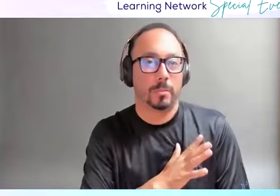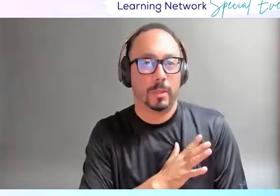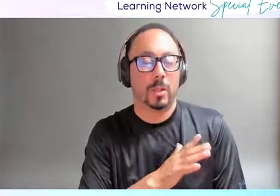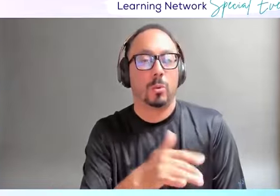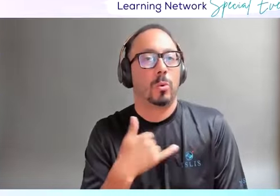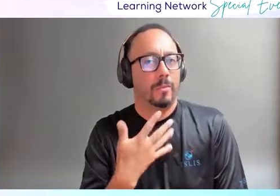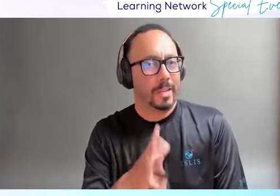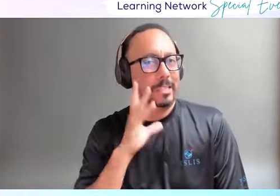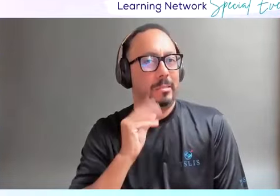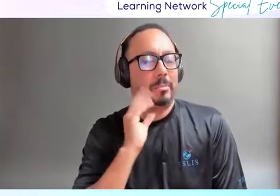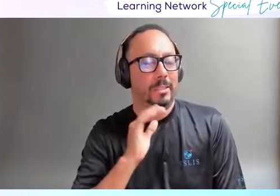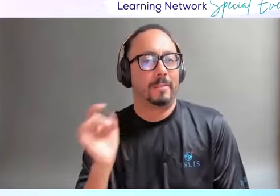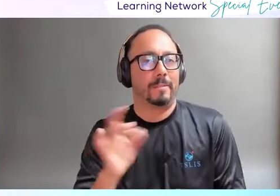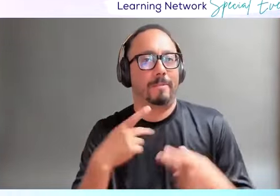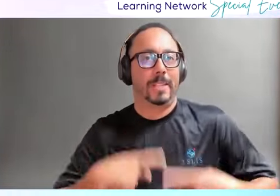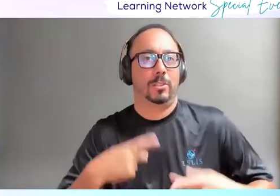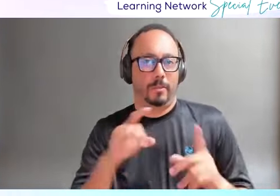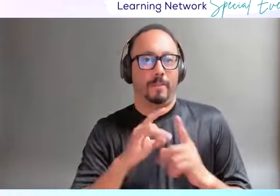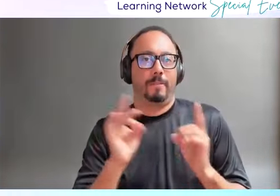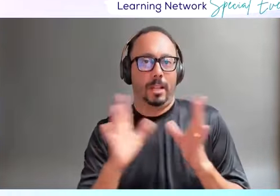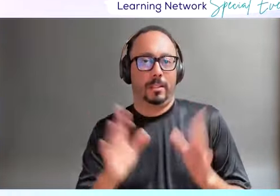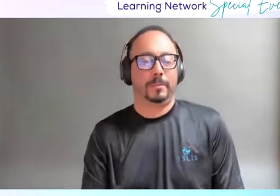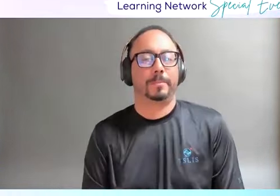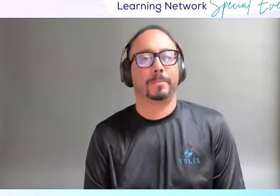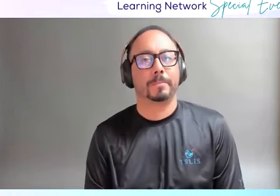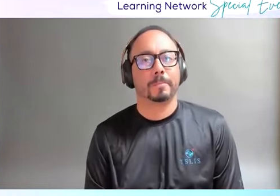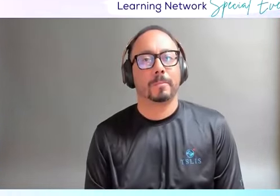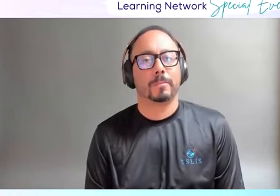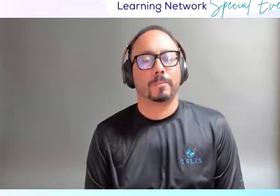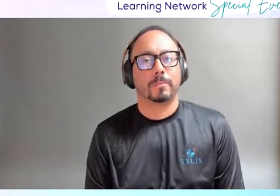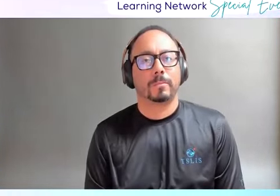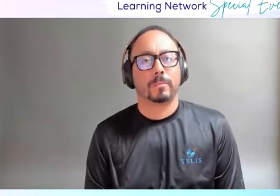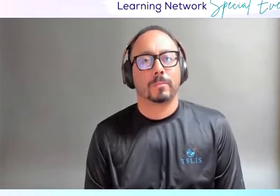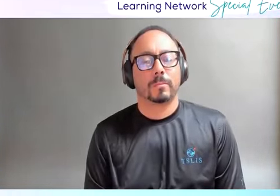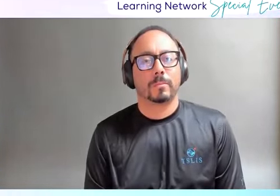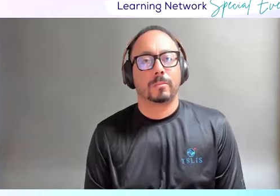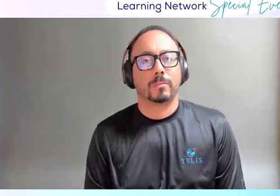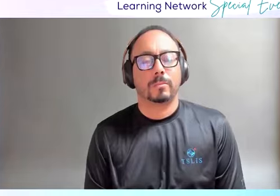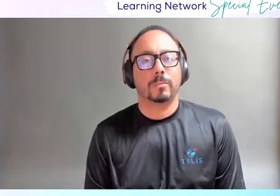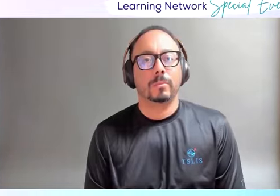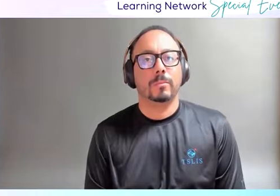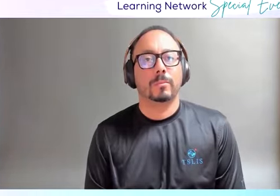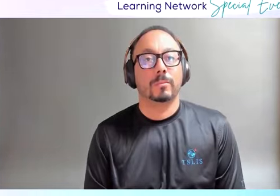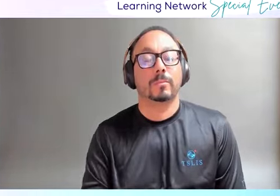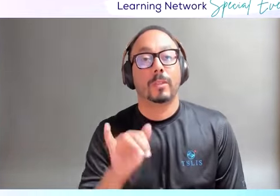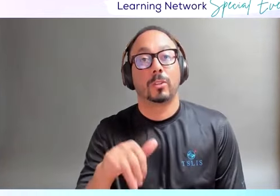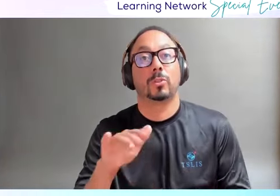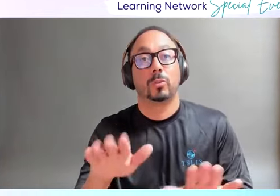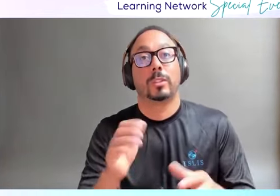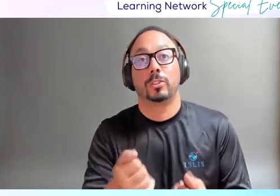violence. So I think that's a great question. I think it's an area that's growing, and I would not be